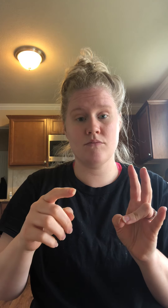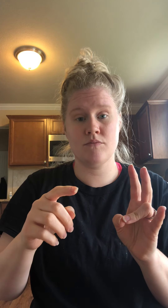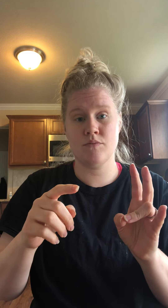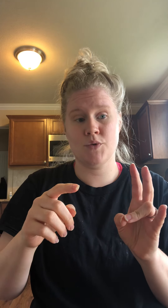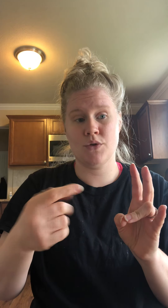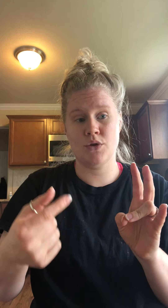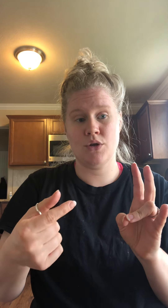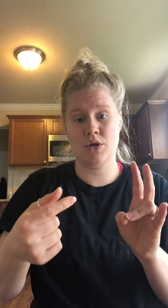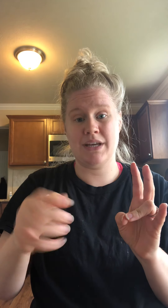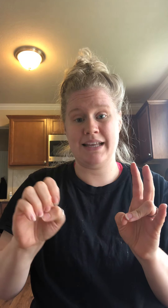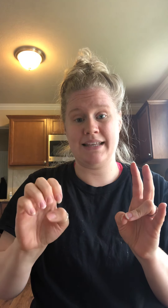geese.